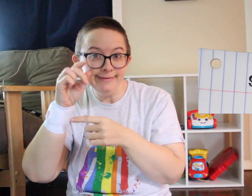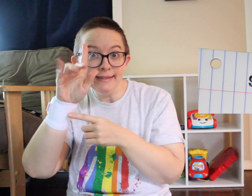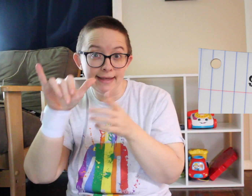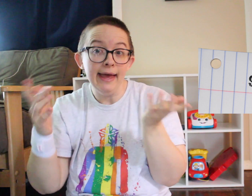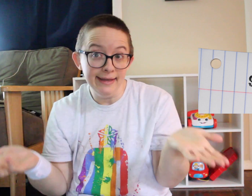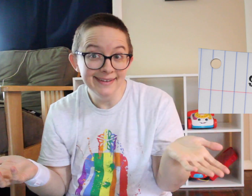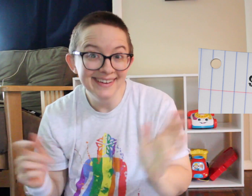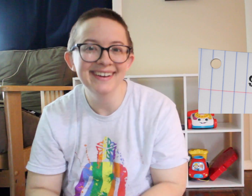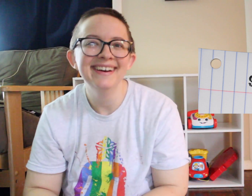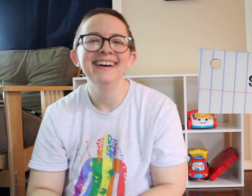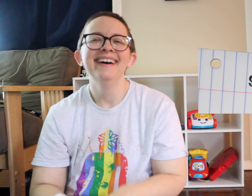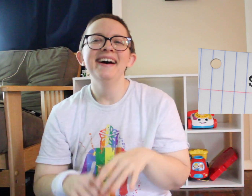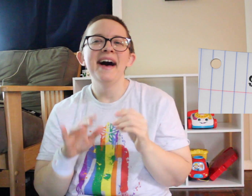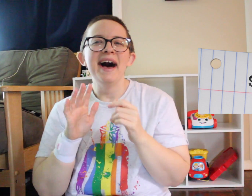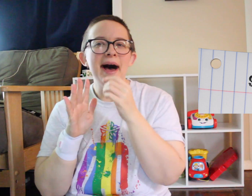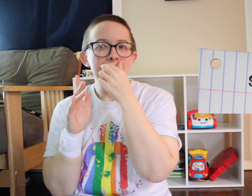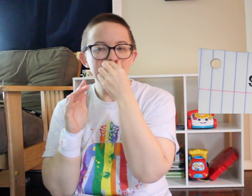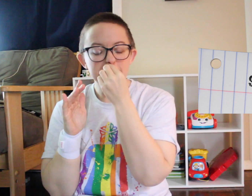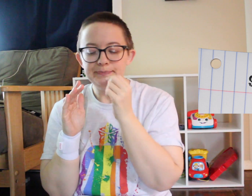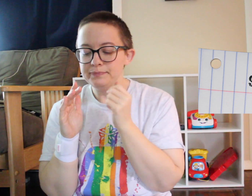sky up in the air there.